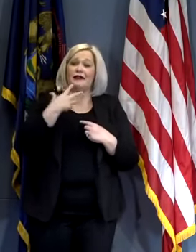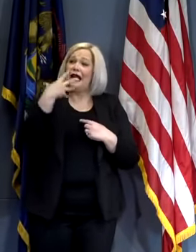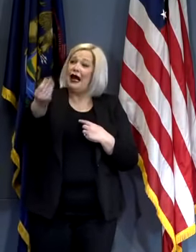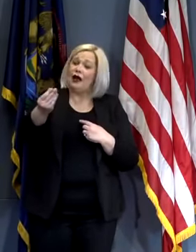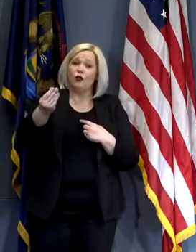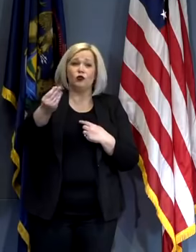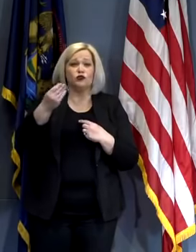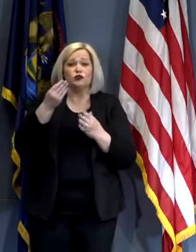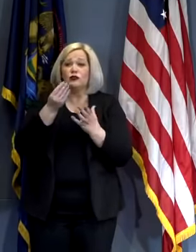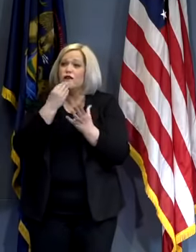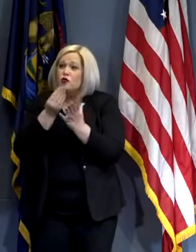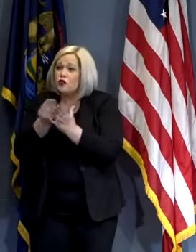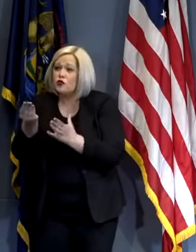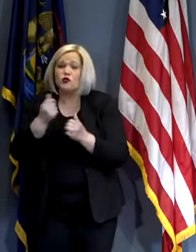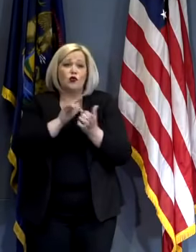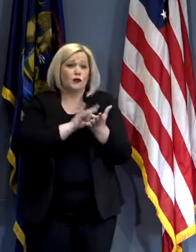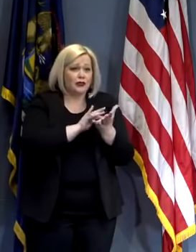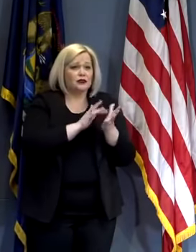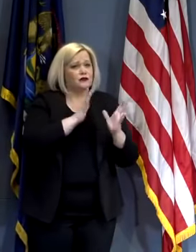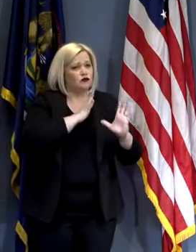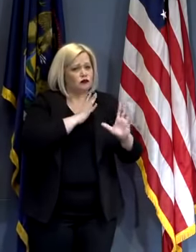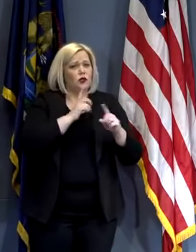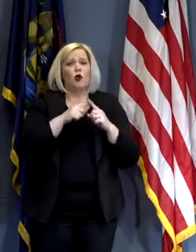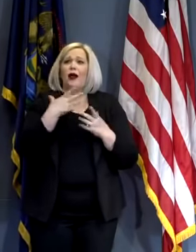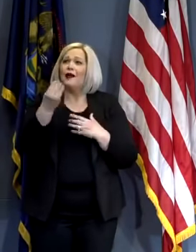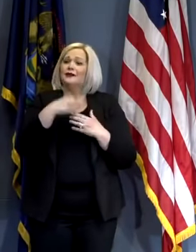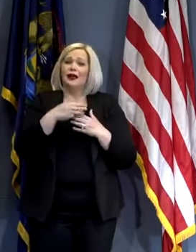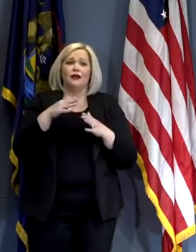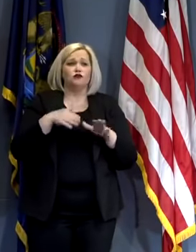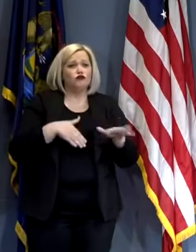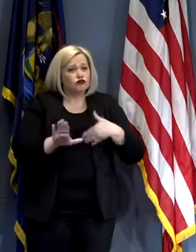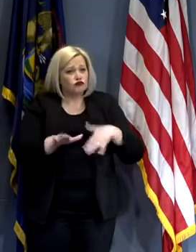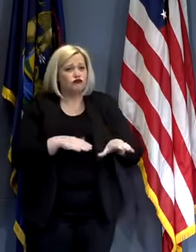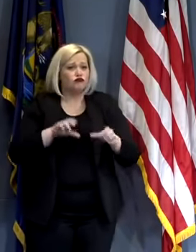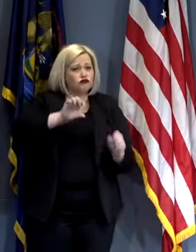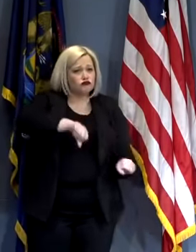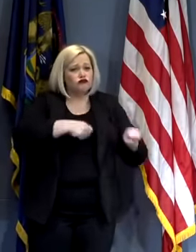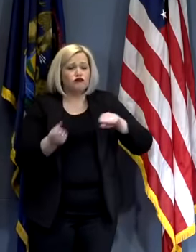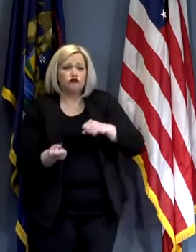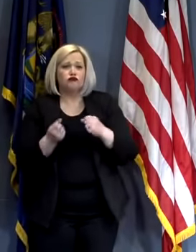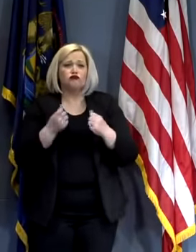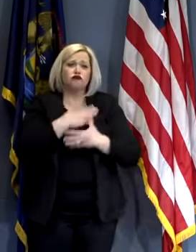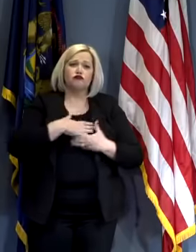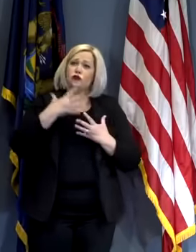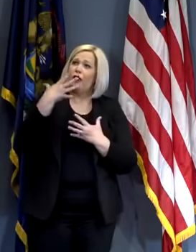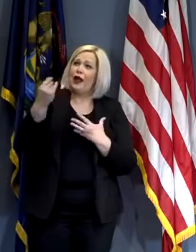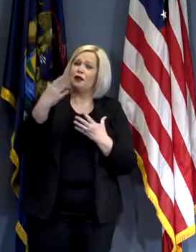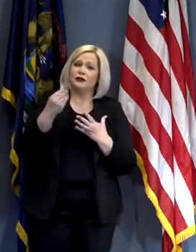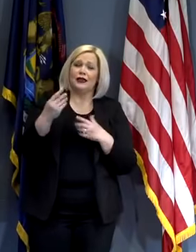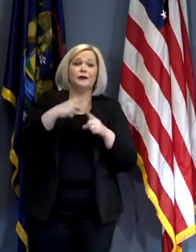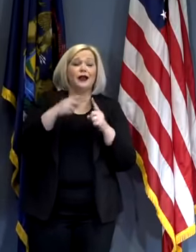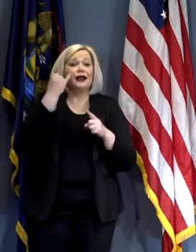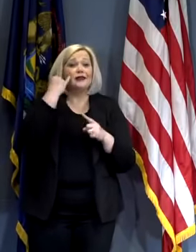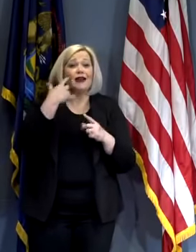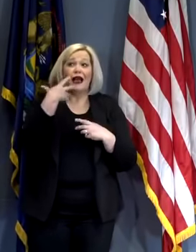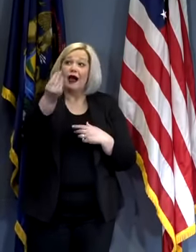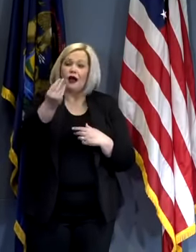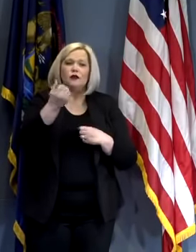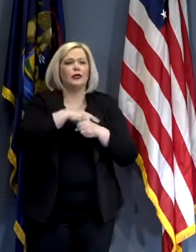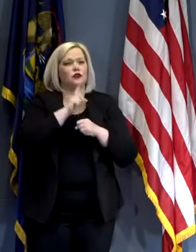by walking or biking or hiking or kayaking. When you do go out, wear a homemade